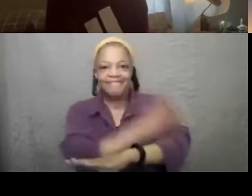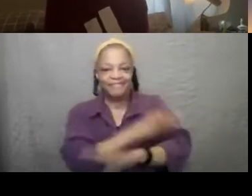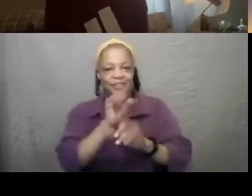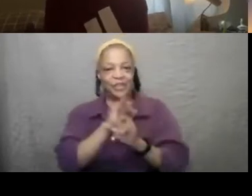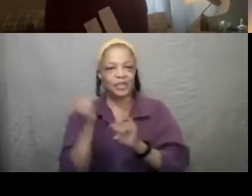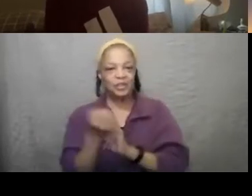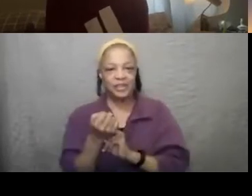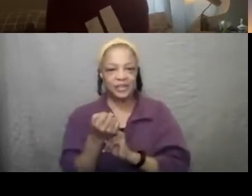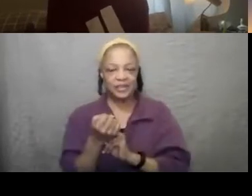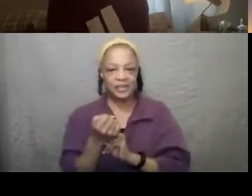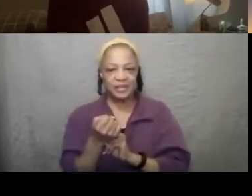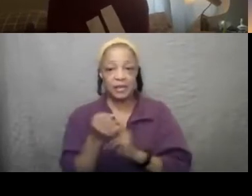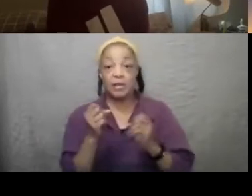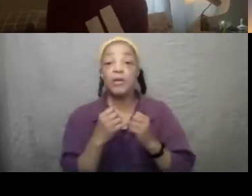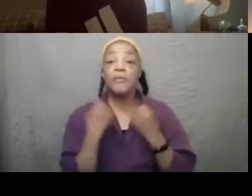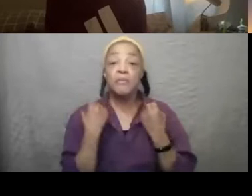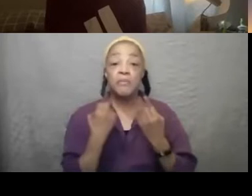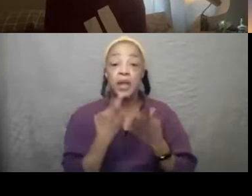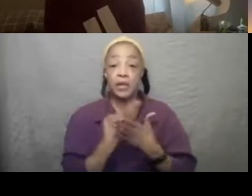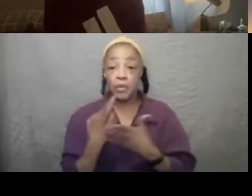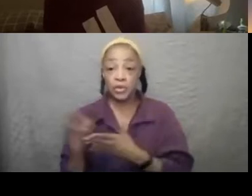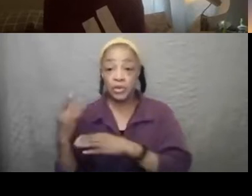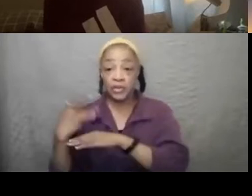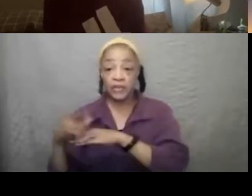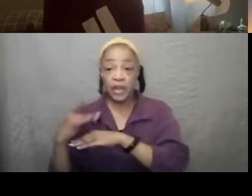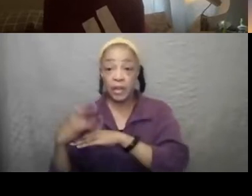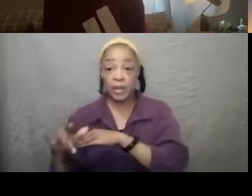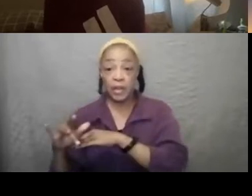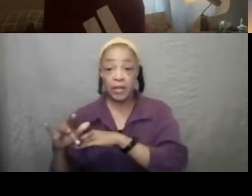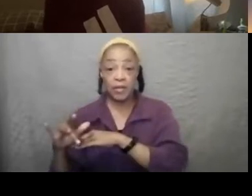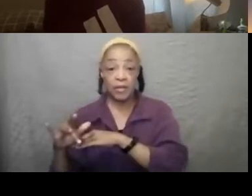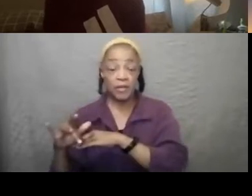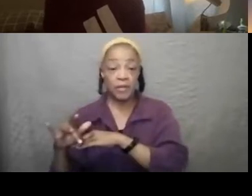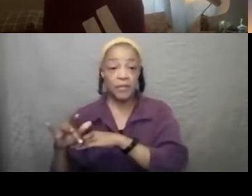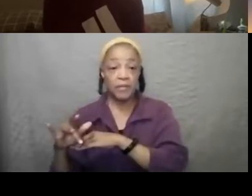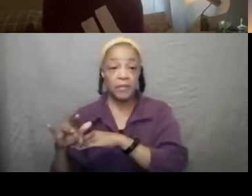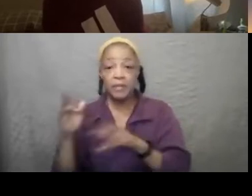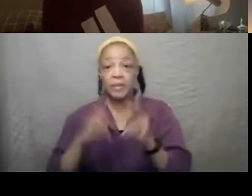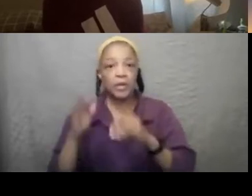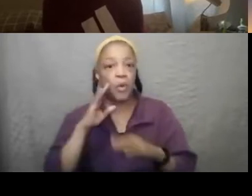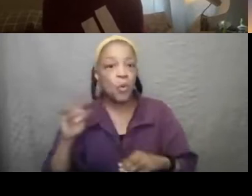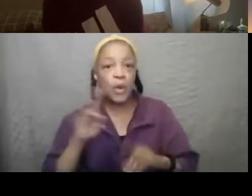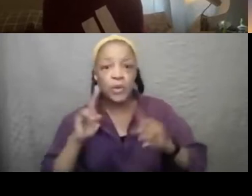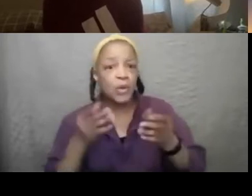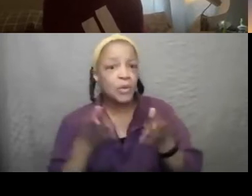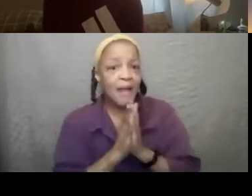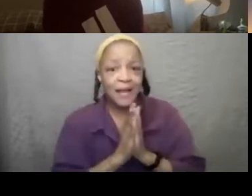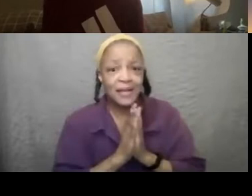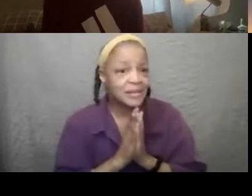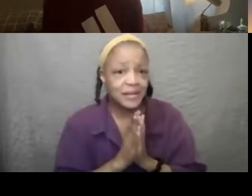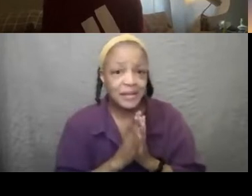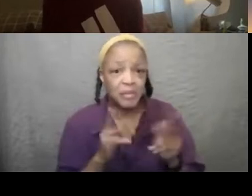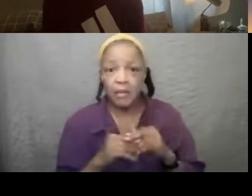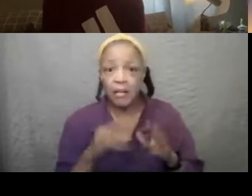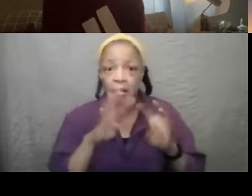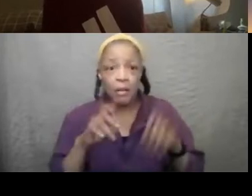are numerous resources available, and I think some people don't know where to go to ask, and this is a great forum to say there are plenty of resources